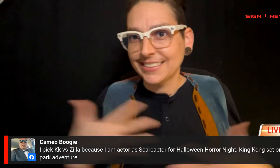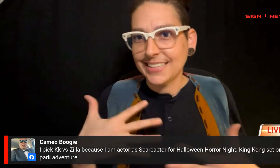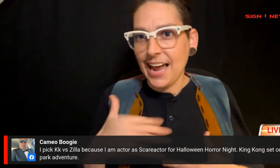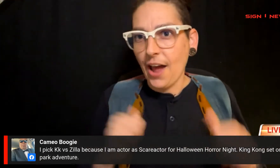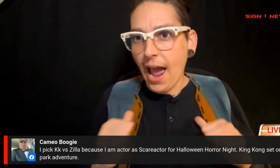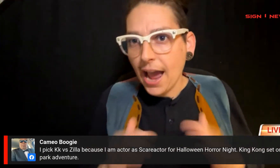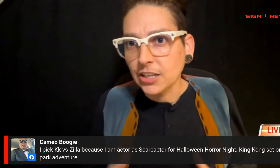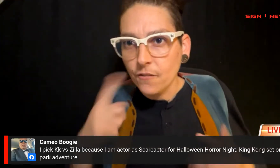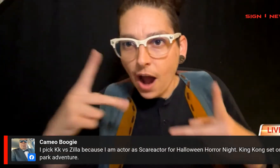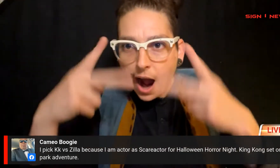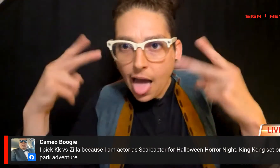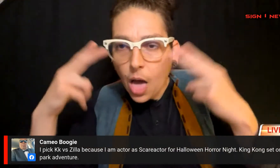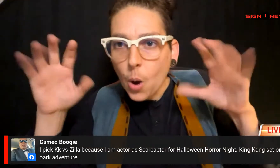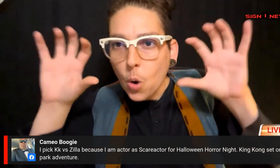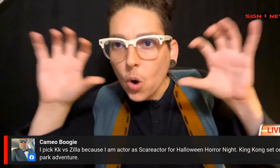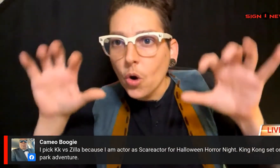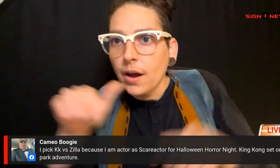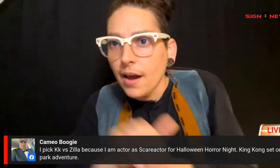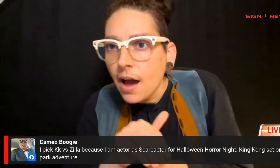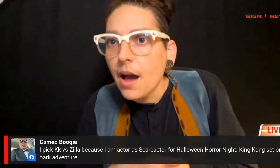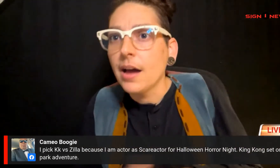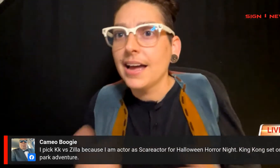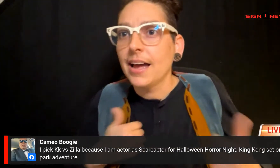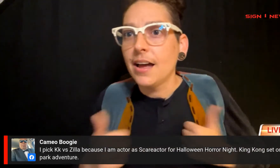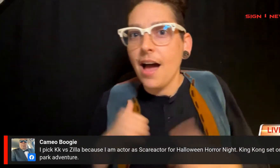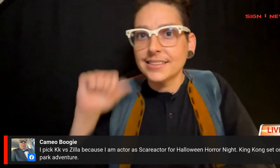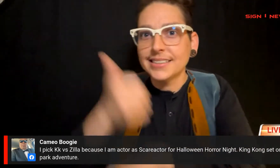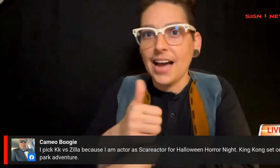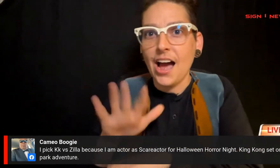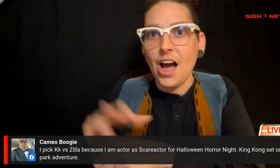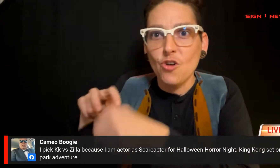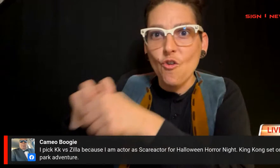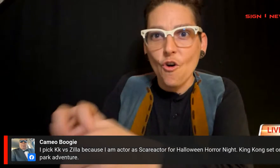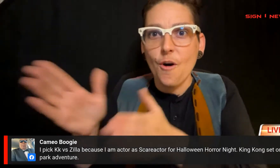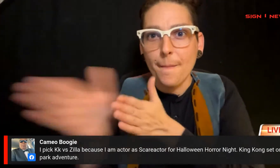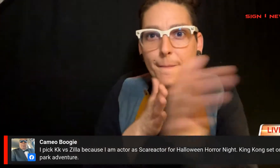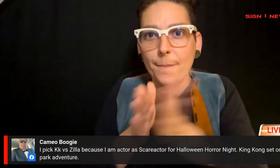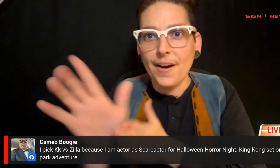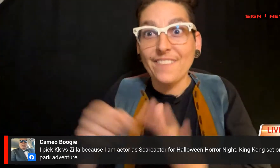I'm an actor as a scare actor for Halloween Horror Night. King Kong set